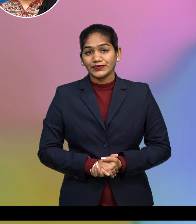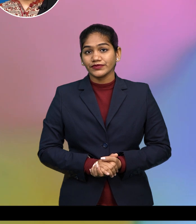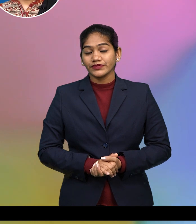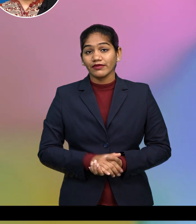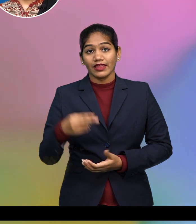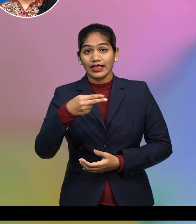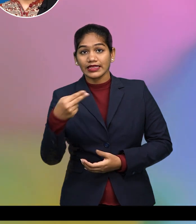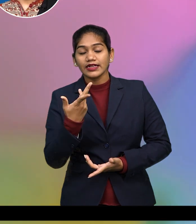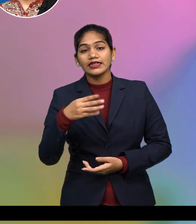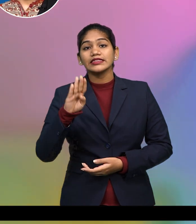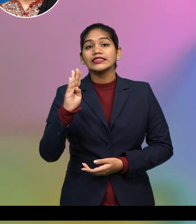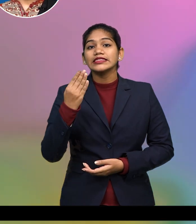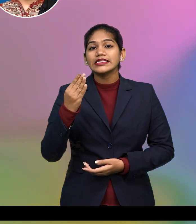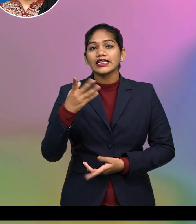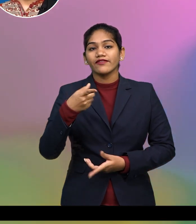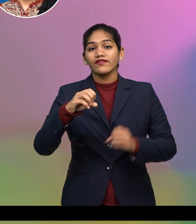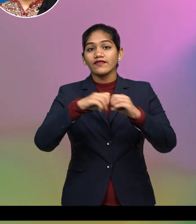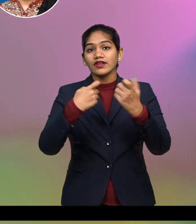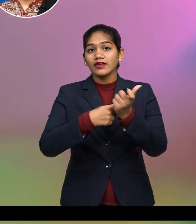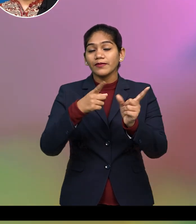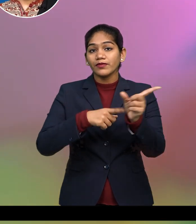In bryophyllum,